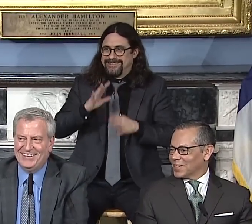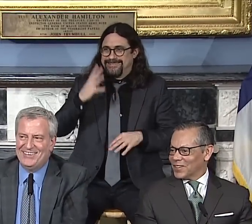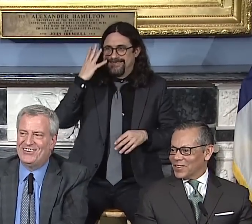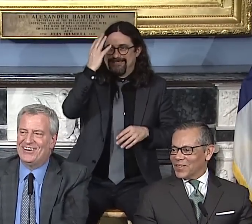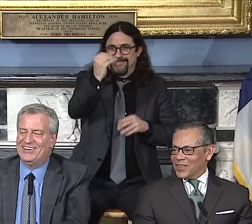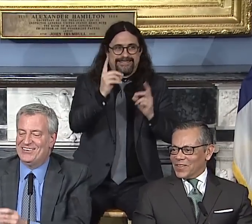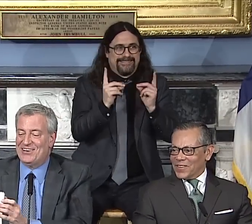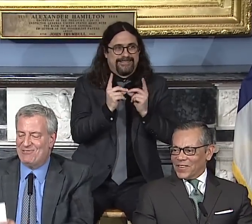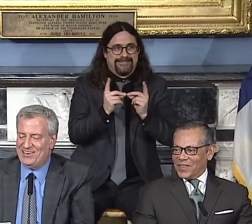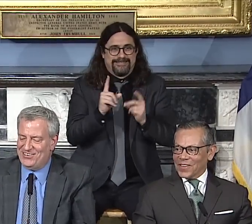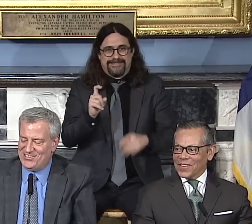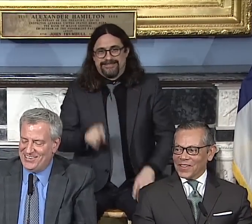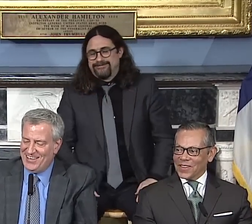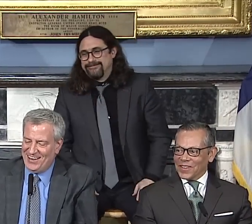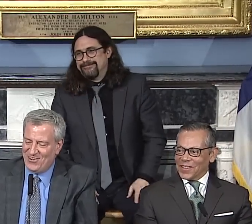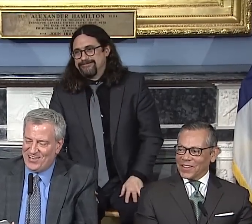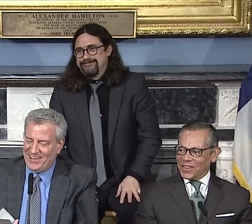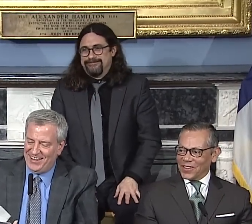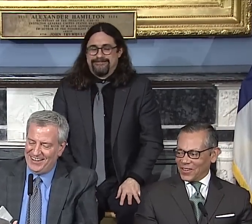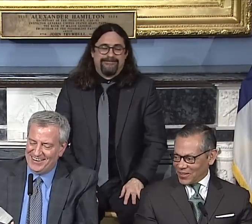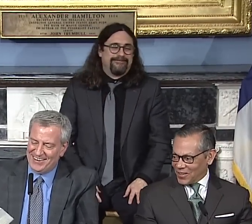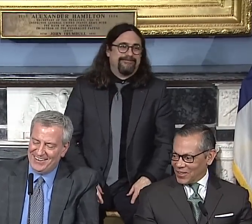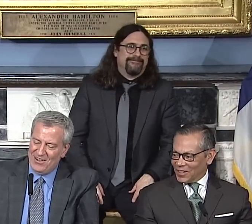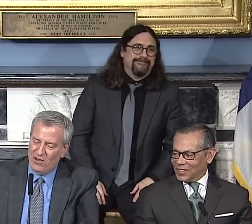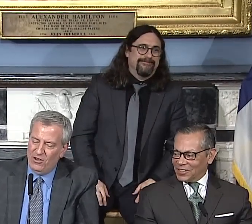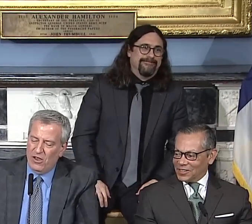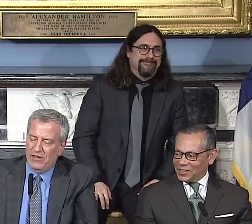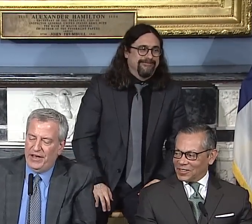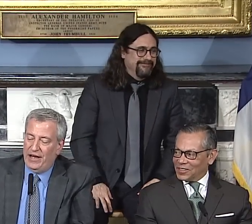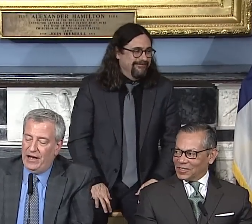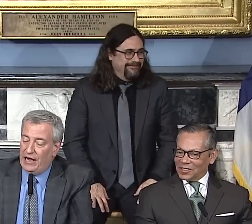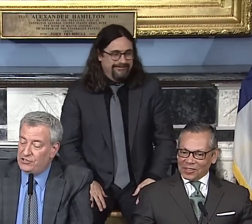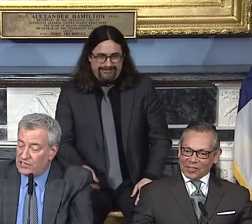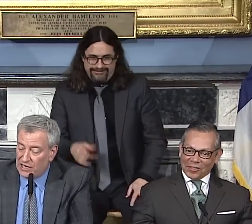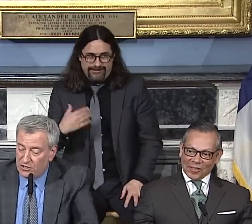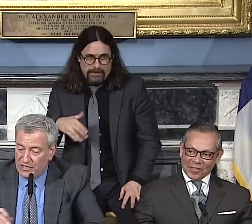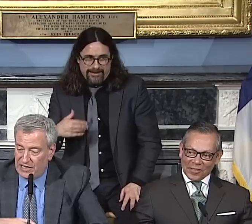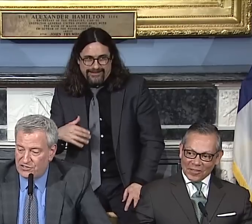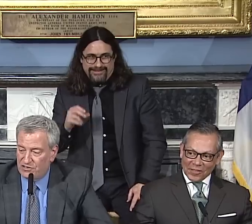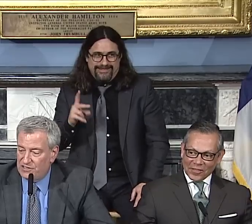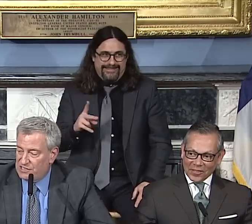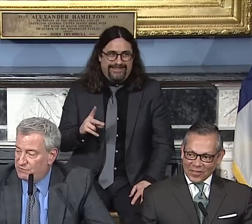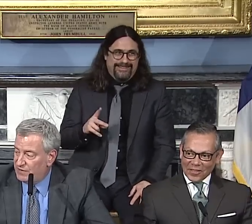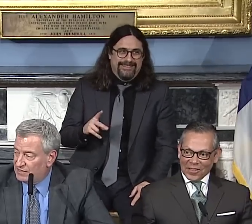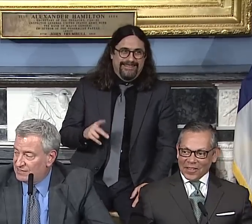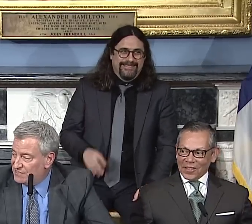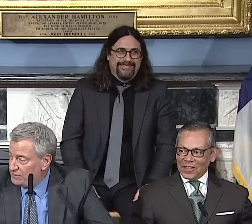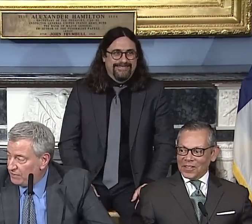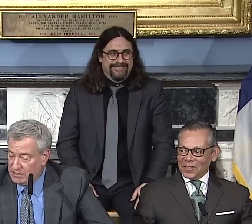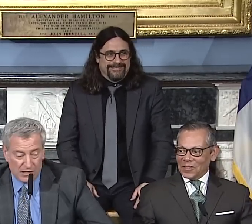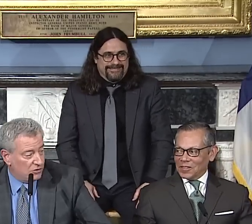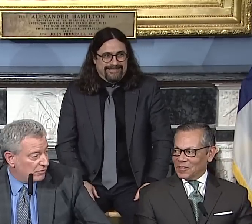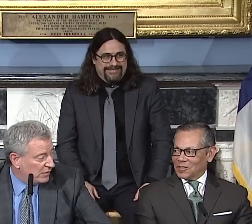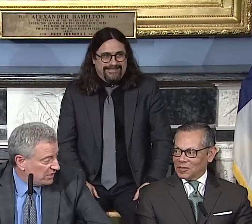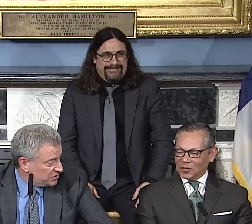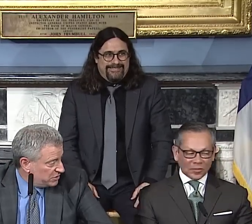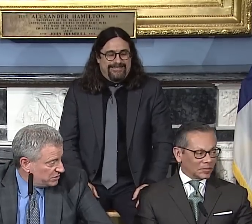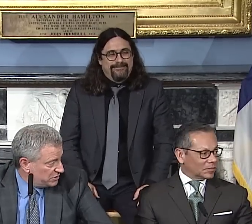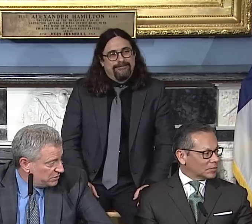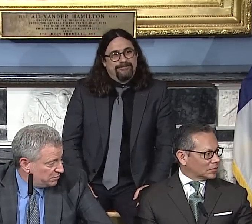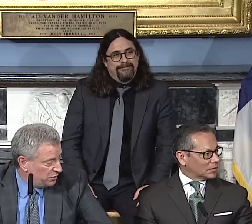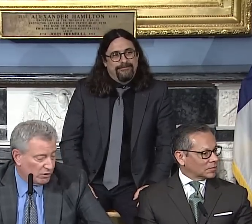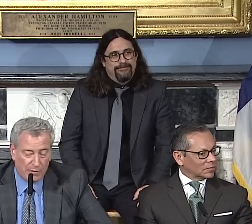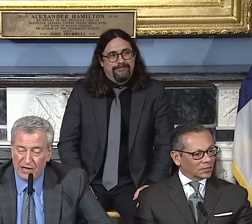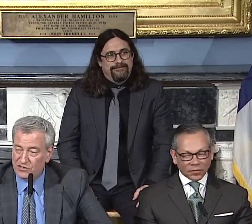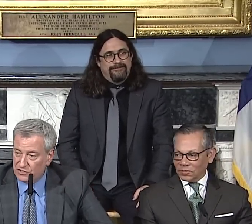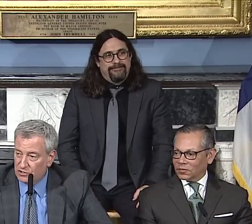Okay, you got range. Okay. I do not know the answer on disinfecting city bikes. I don't know if anyone else